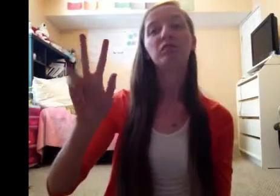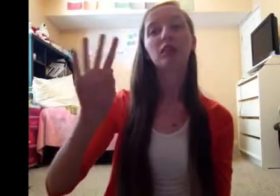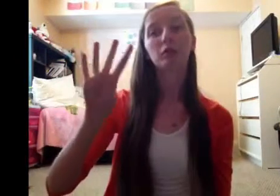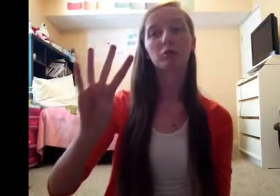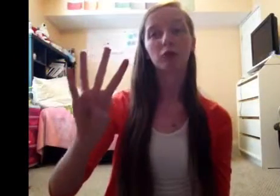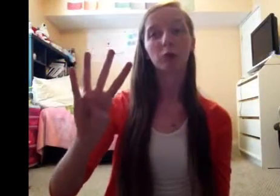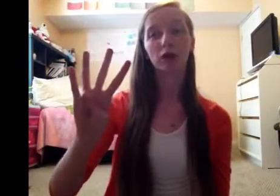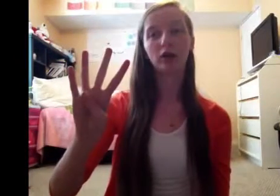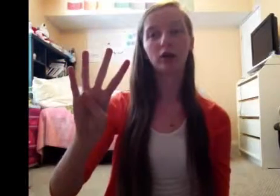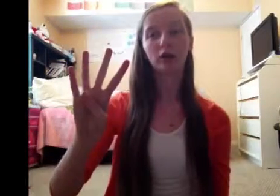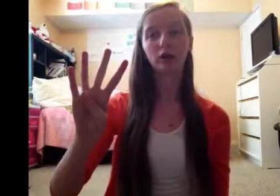4,